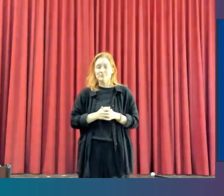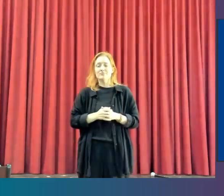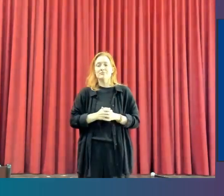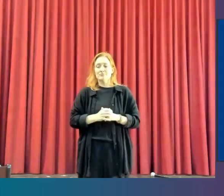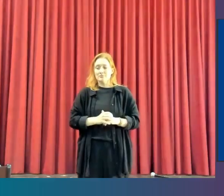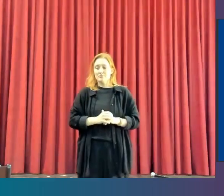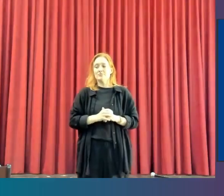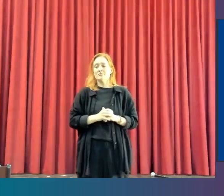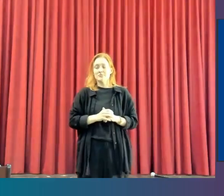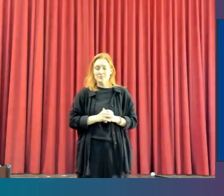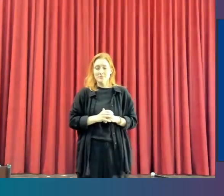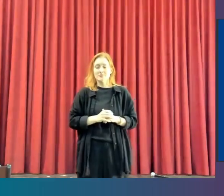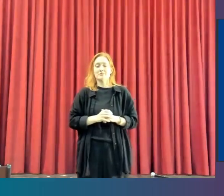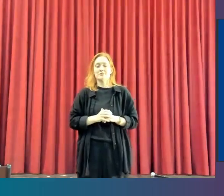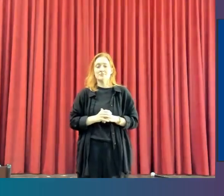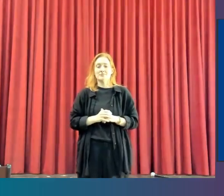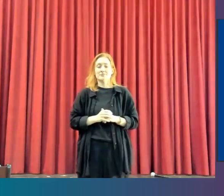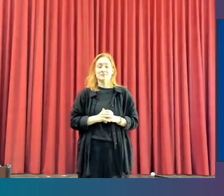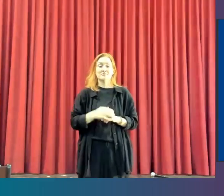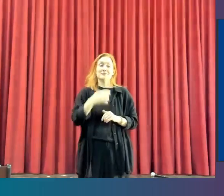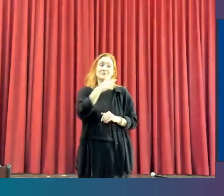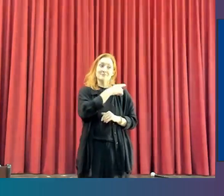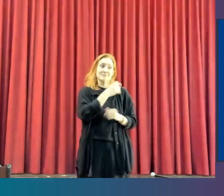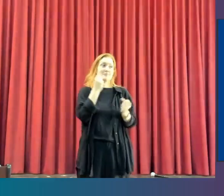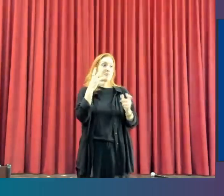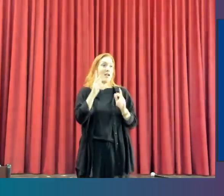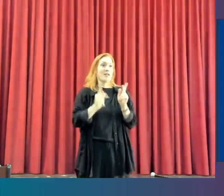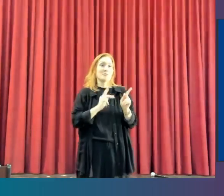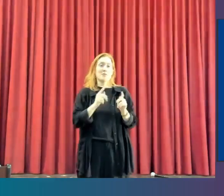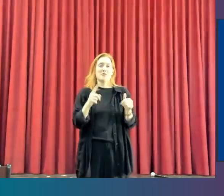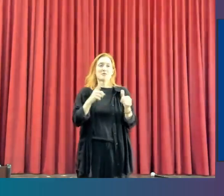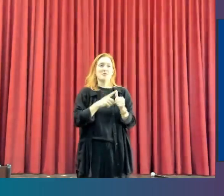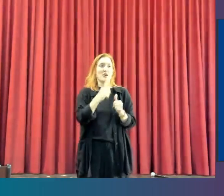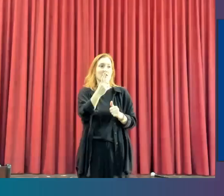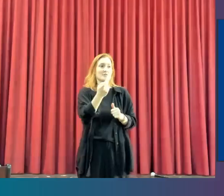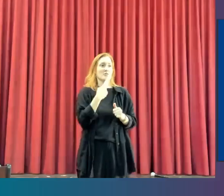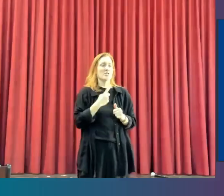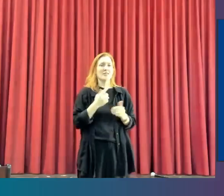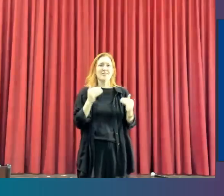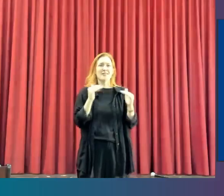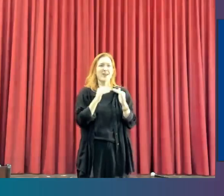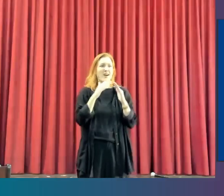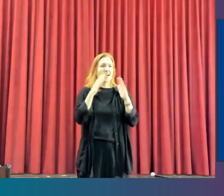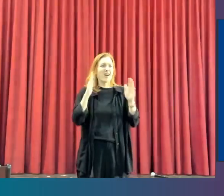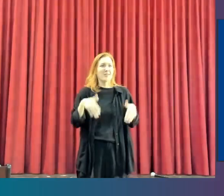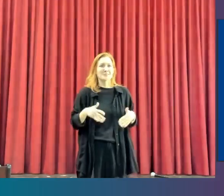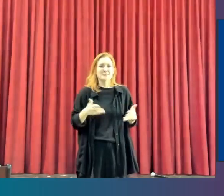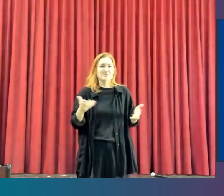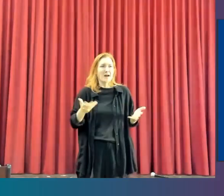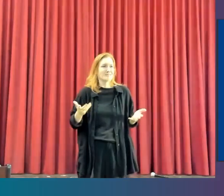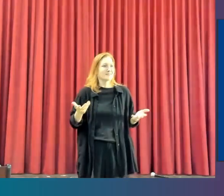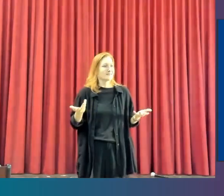So this is normally the first question I get asked. What is fair housing?